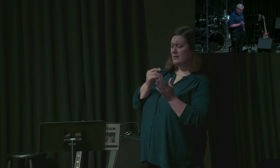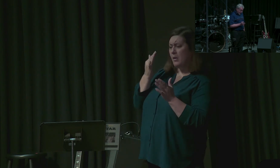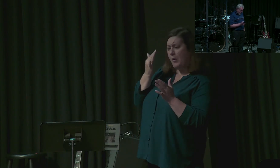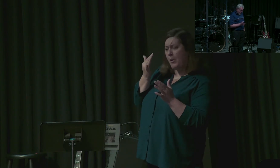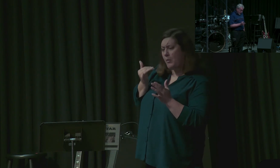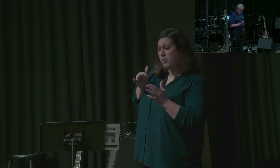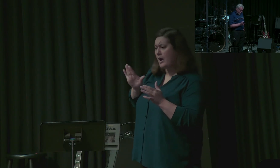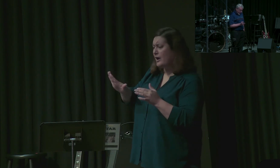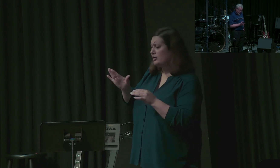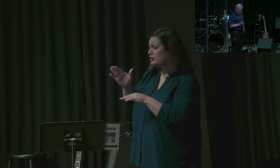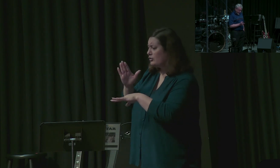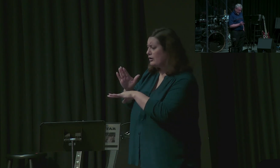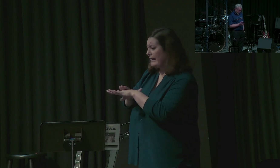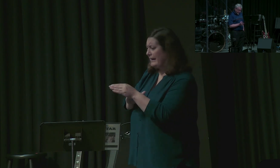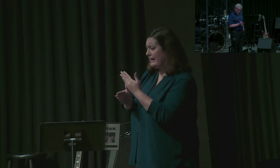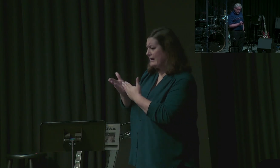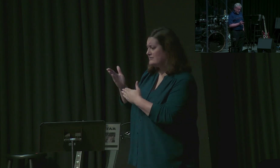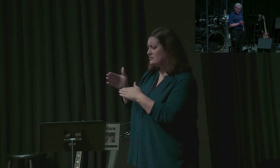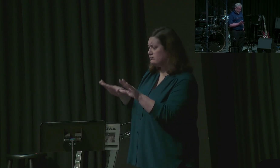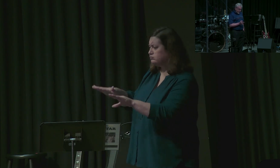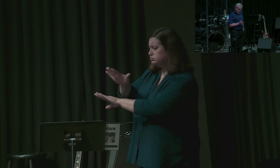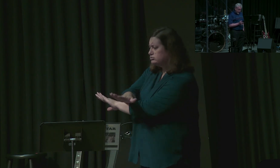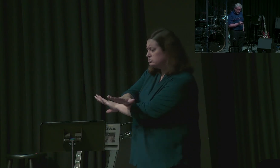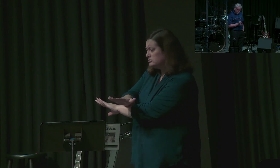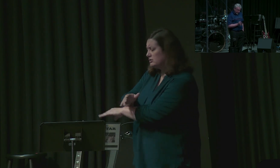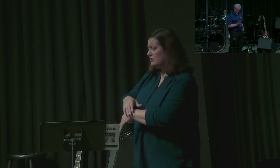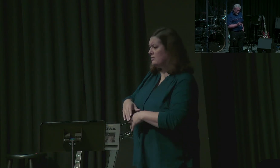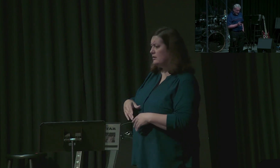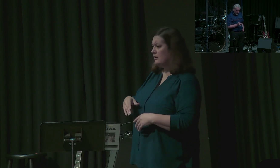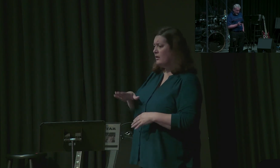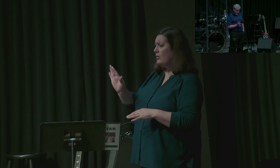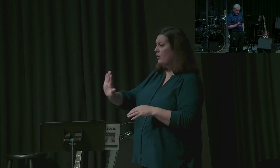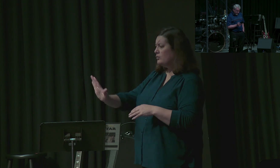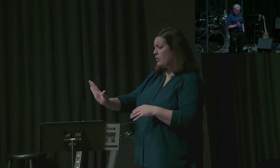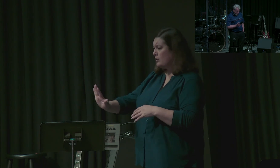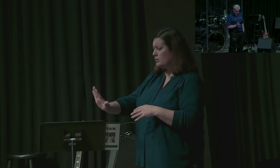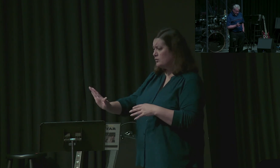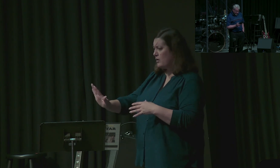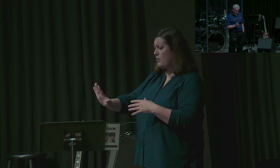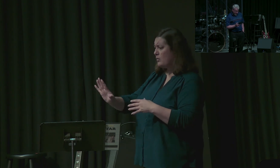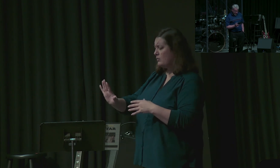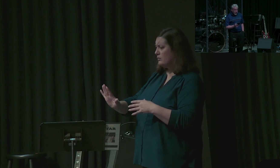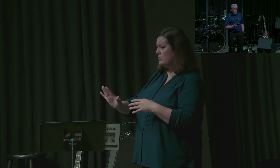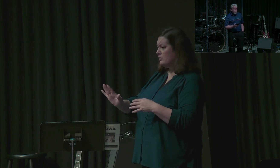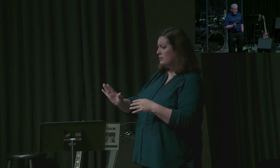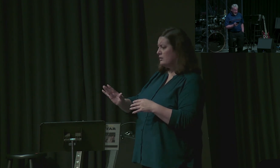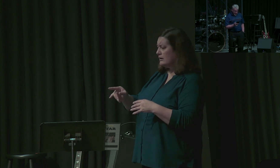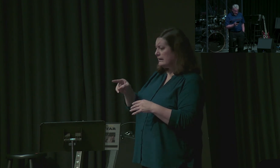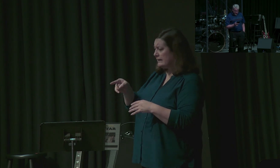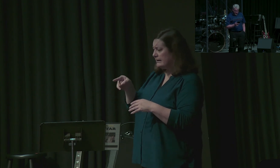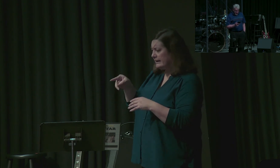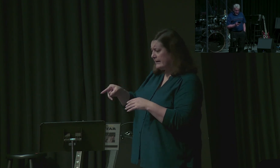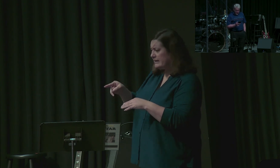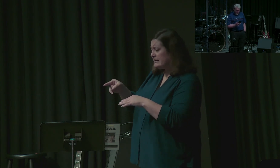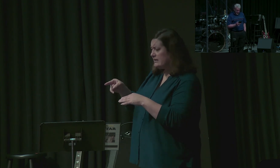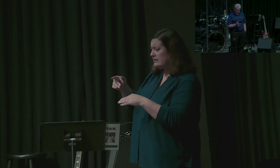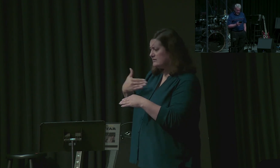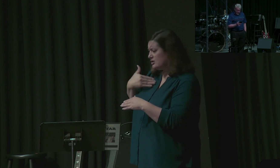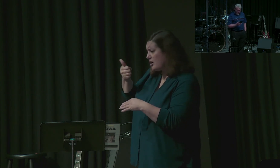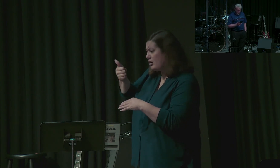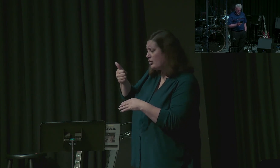right hand on the head of Ephraim, it displeased him, and he took the father's hand to move it from Ephraim's head to Manasseh's